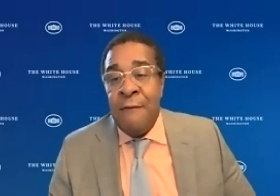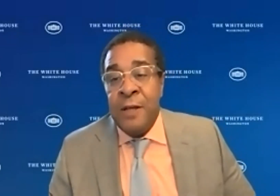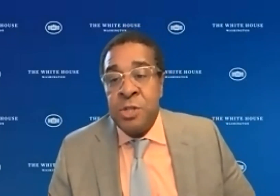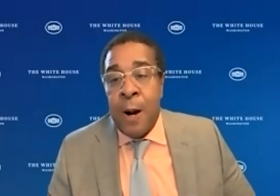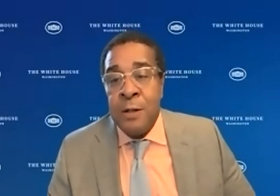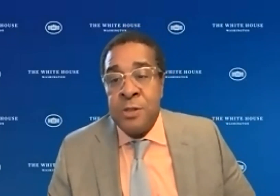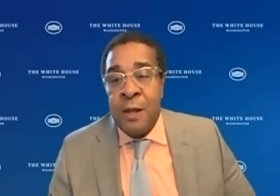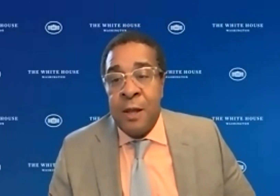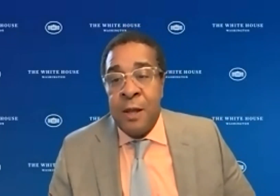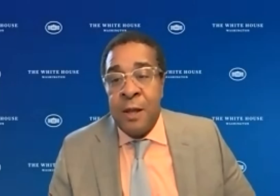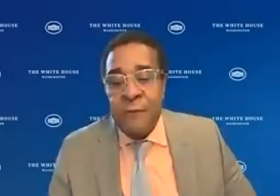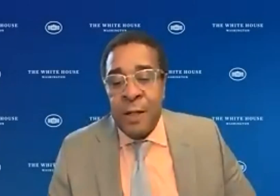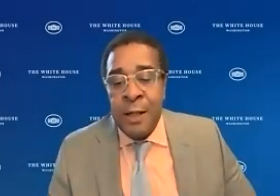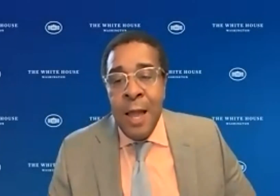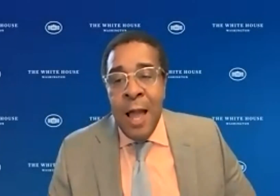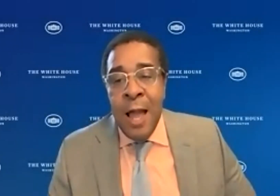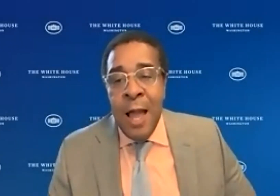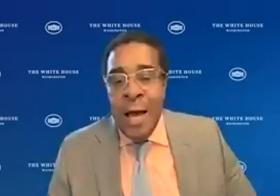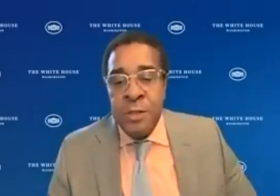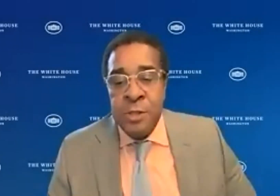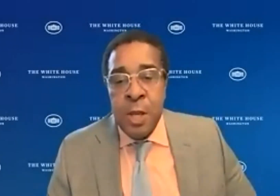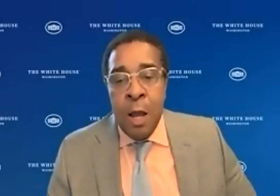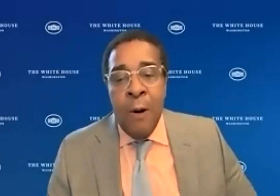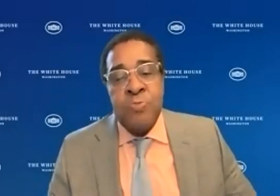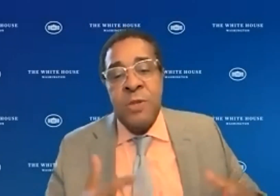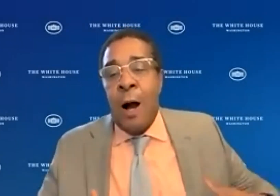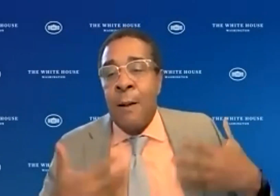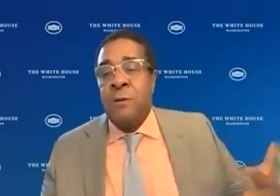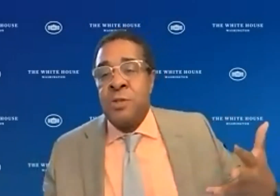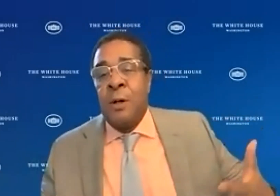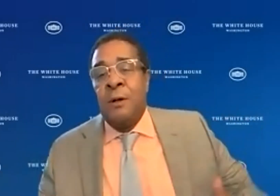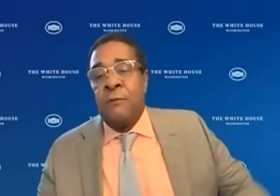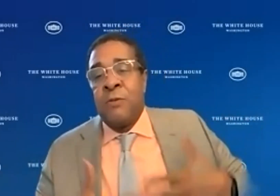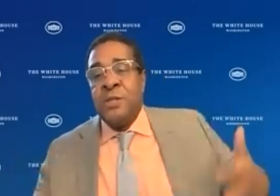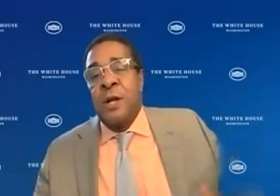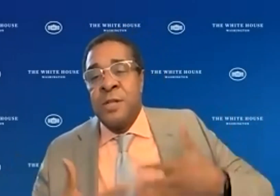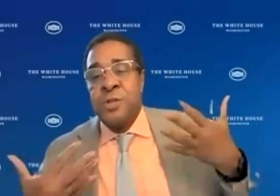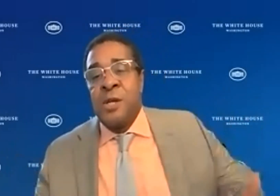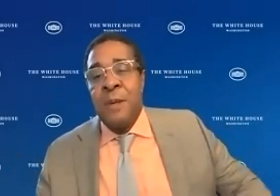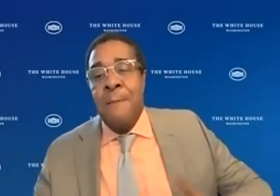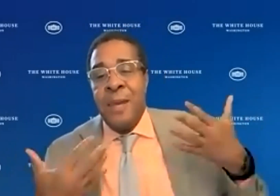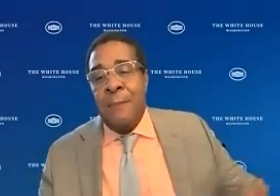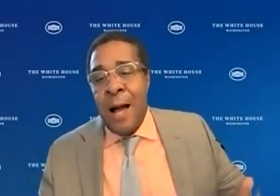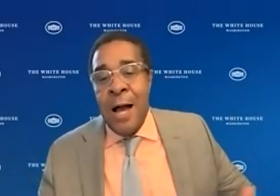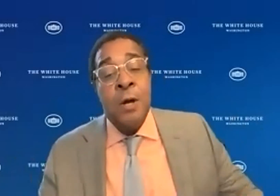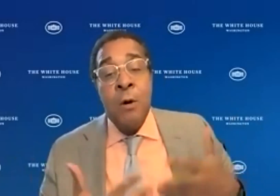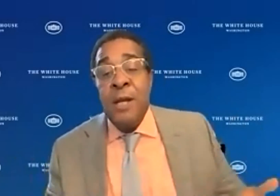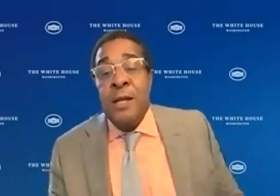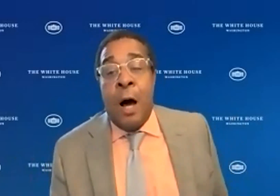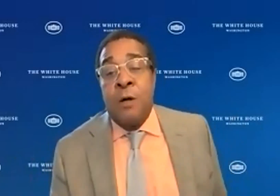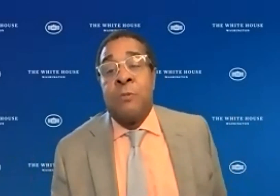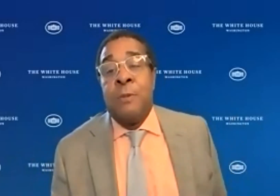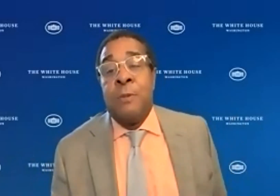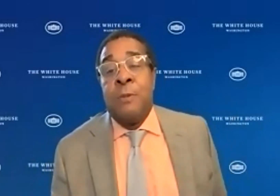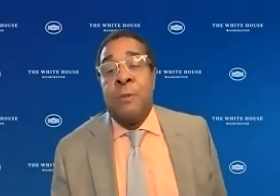has ravaged parts of Africa. And so as we talk about sort of research and treatment being behind, we